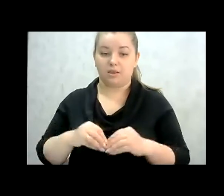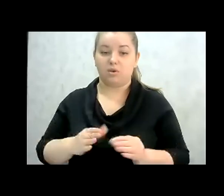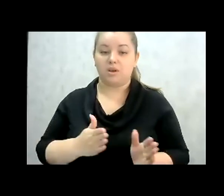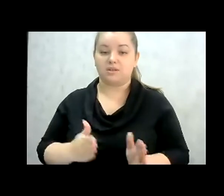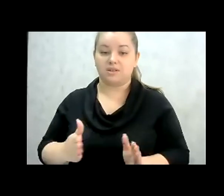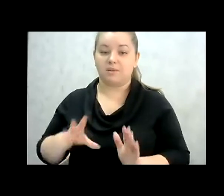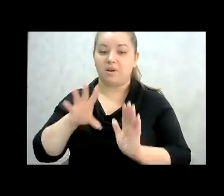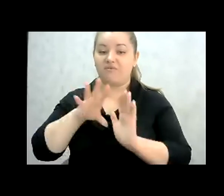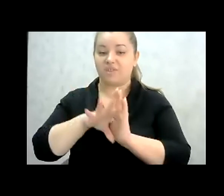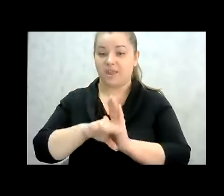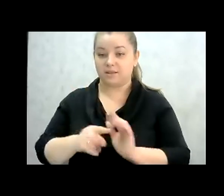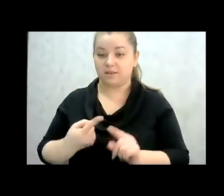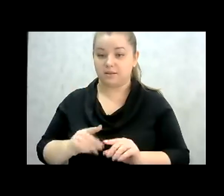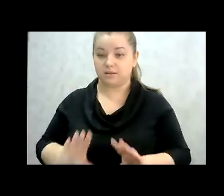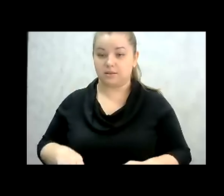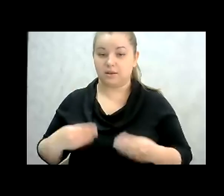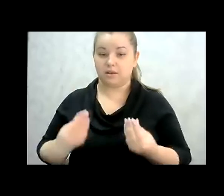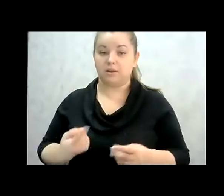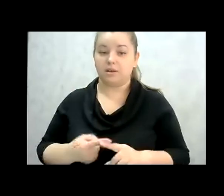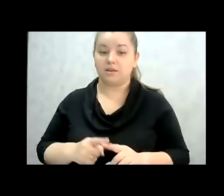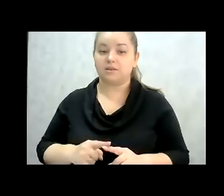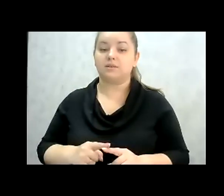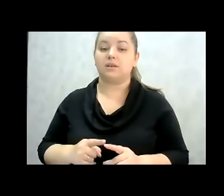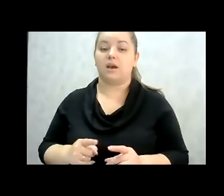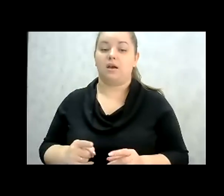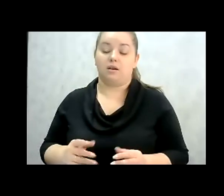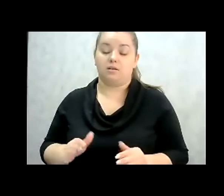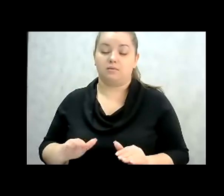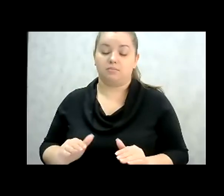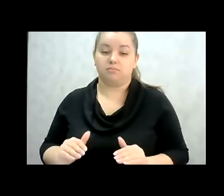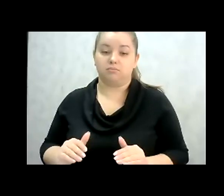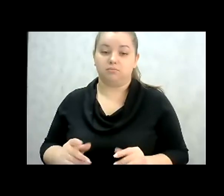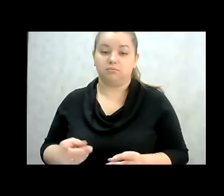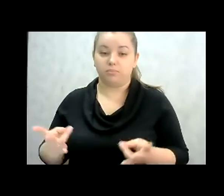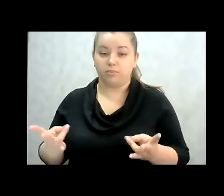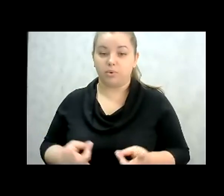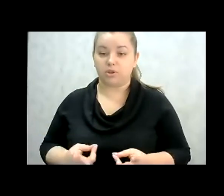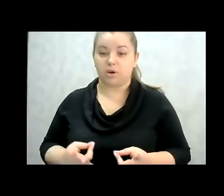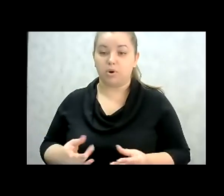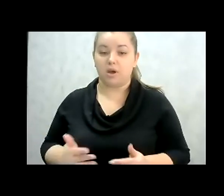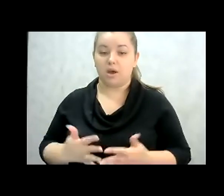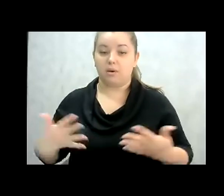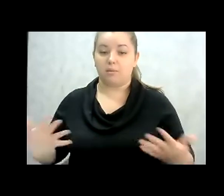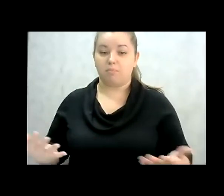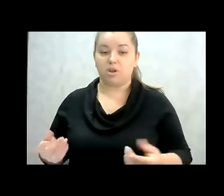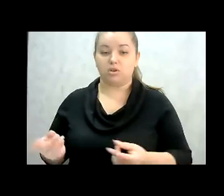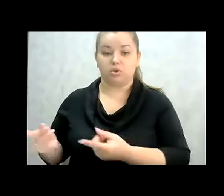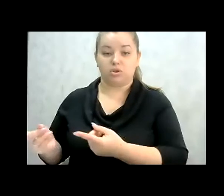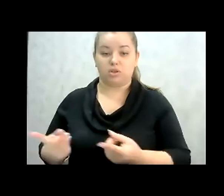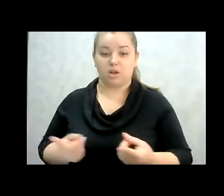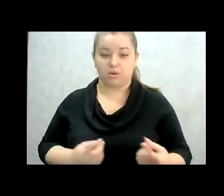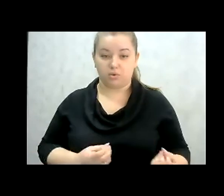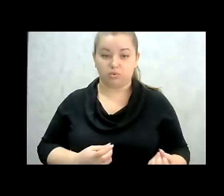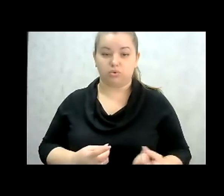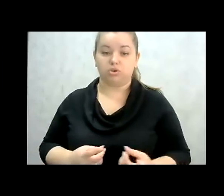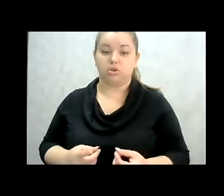but it is not possible to check on these reports in a professional way,